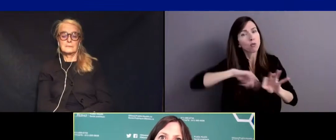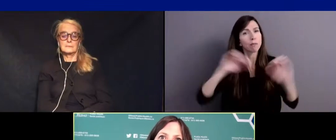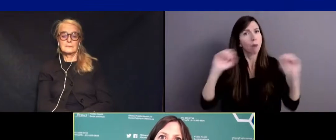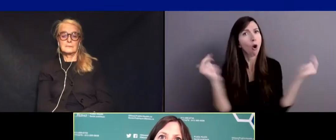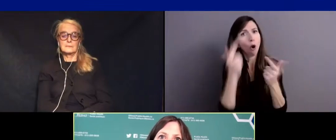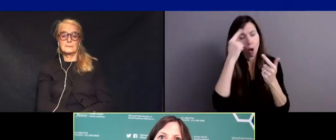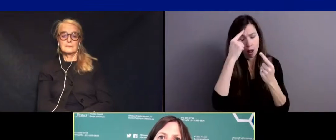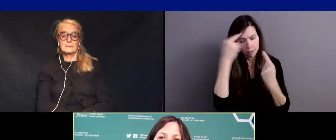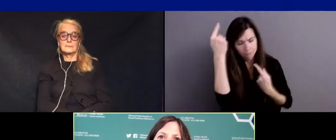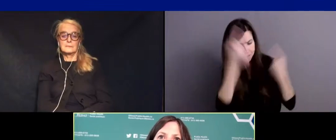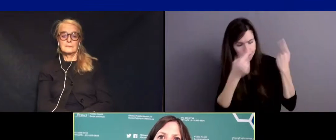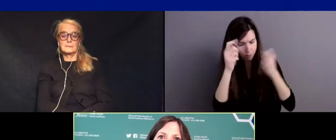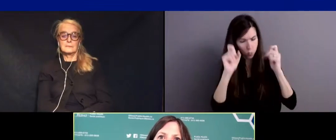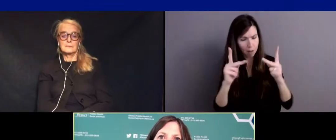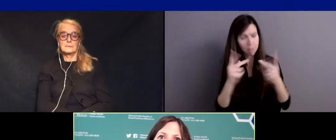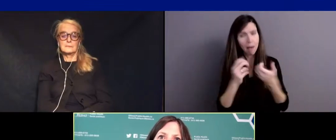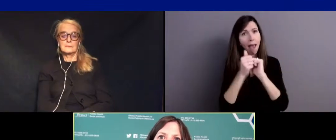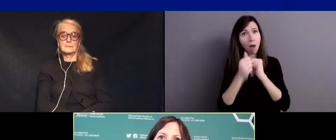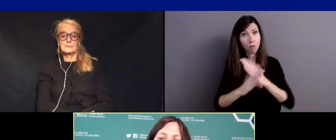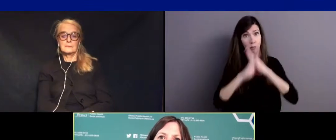behaviors.